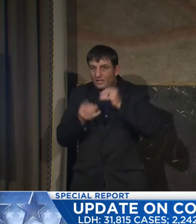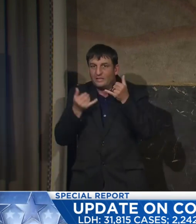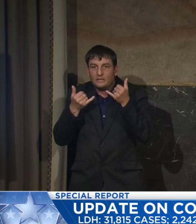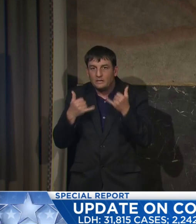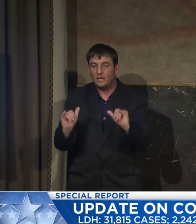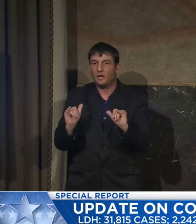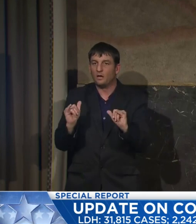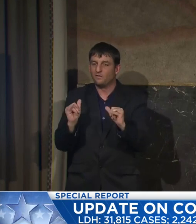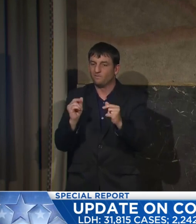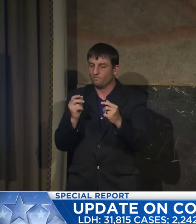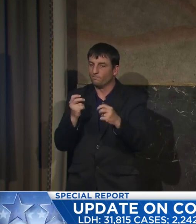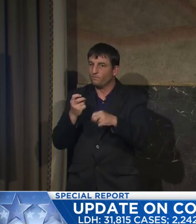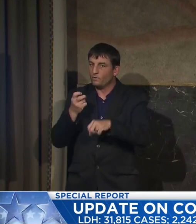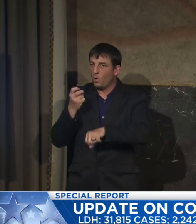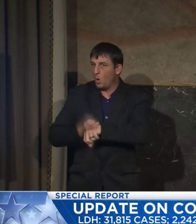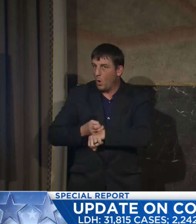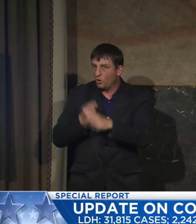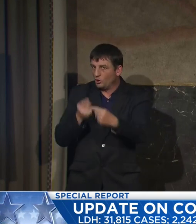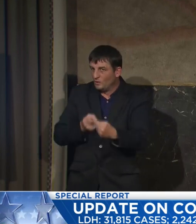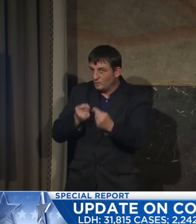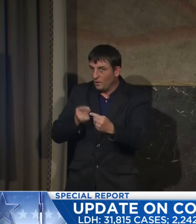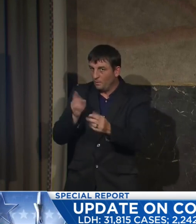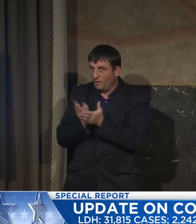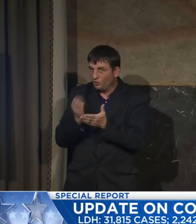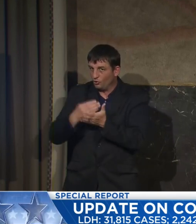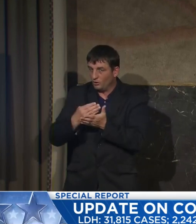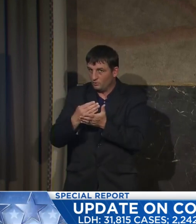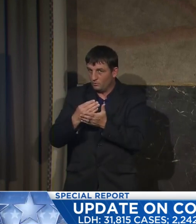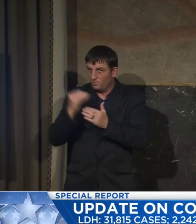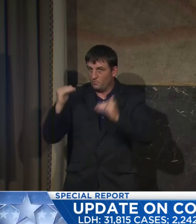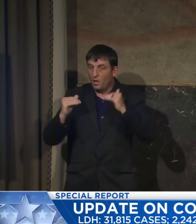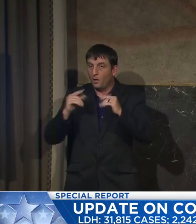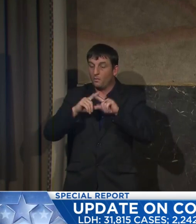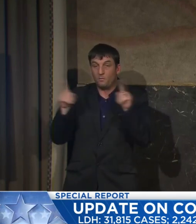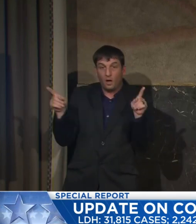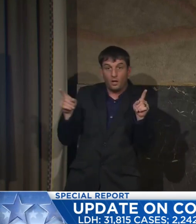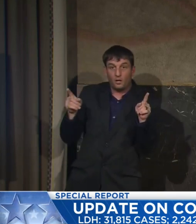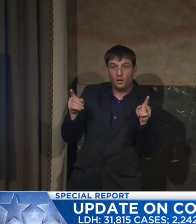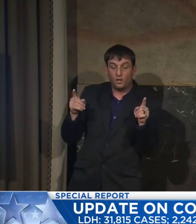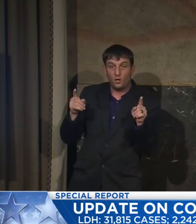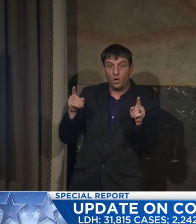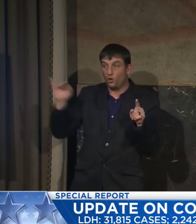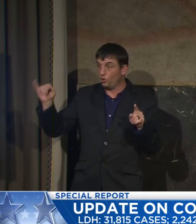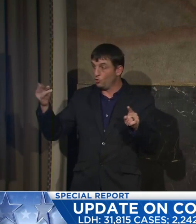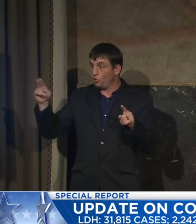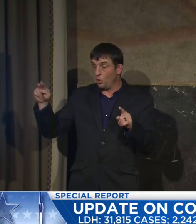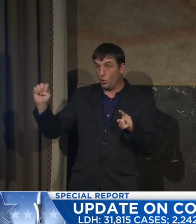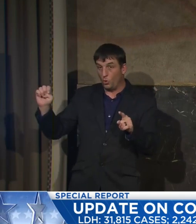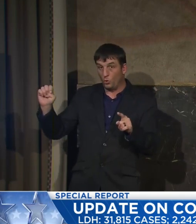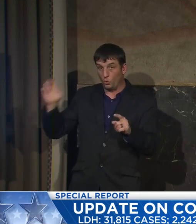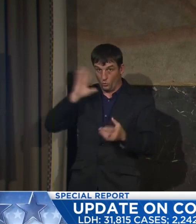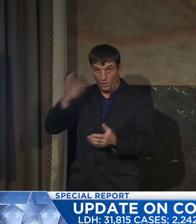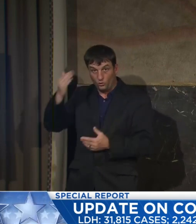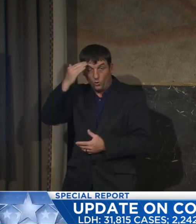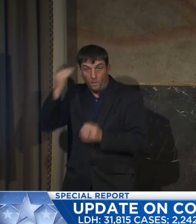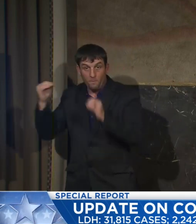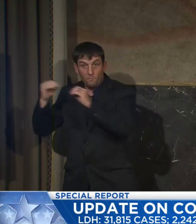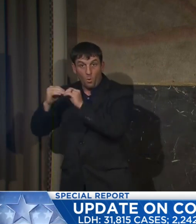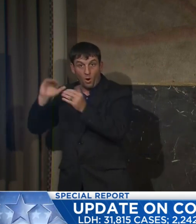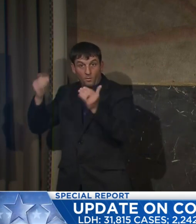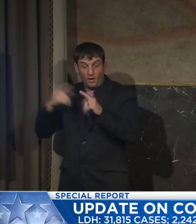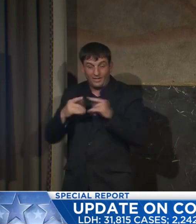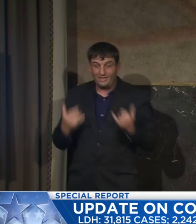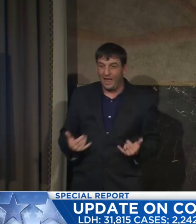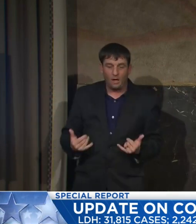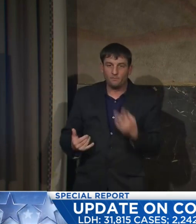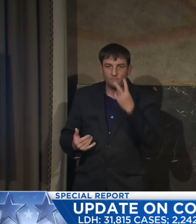challenging budget. But there's no reason at this point to believe we're going to know more in June than we know now. And so I would encourage them